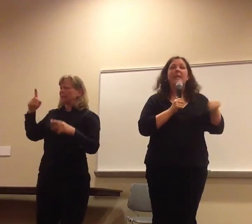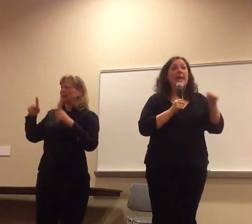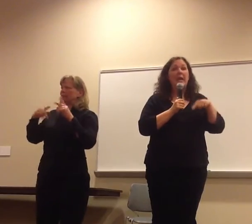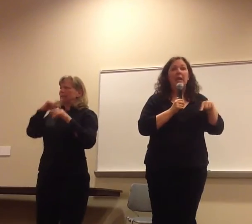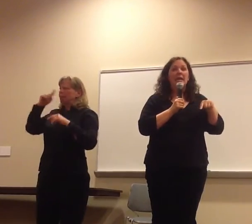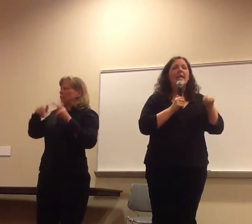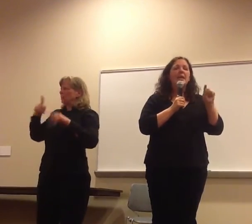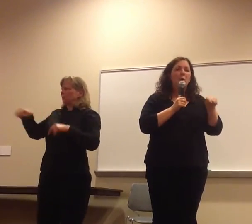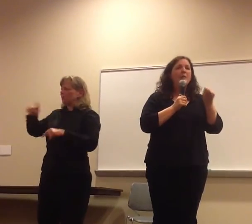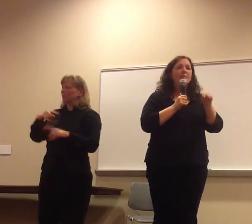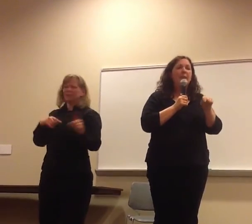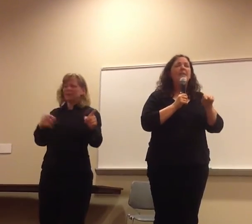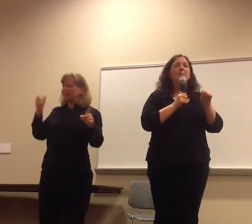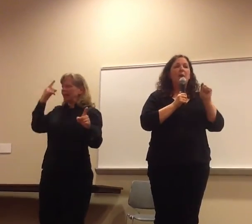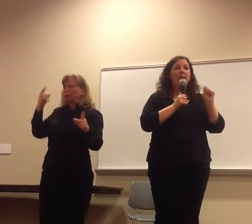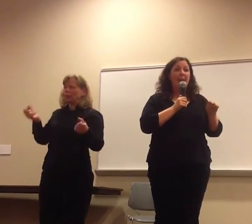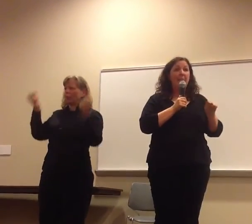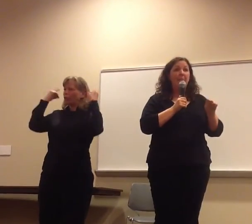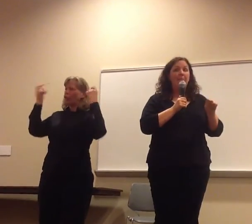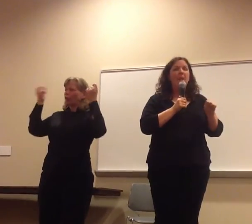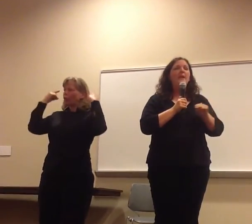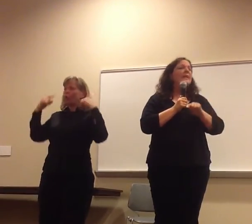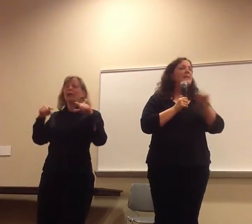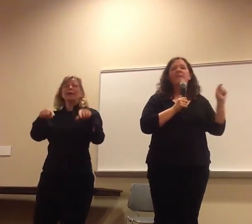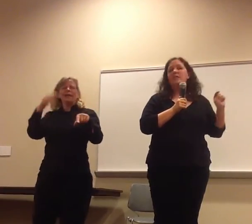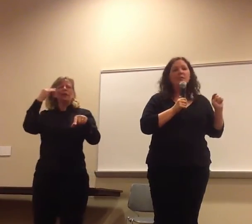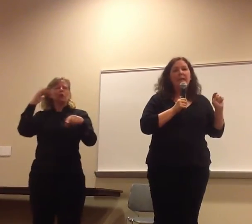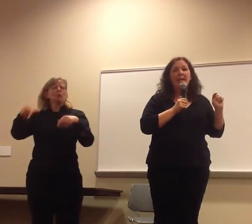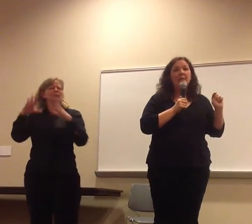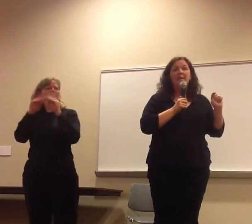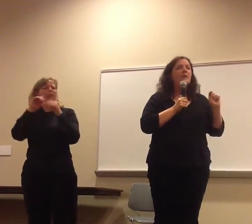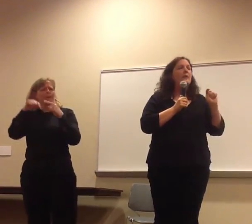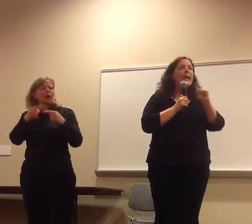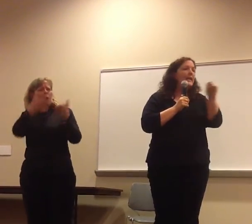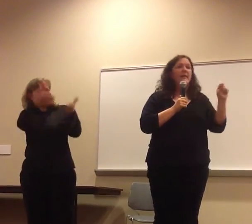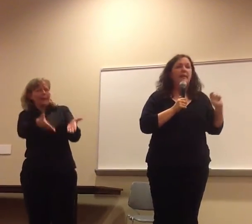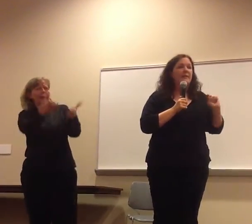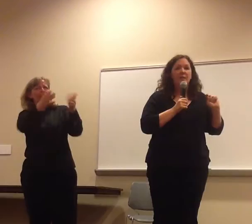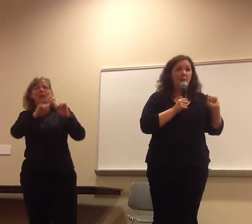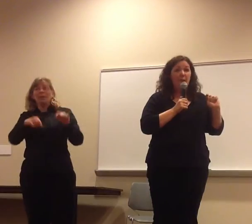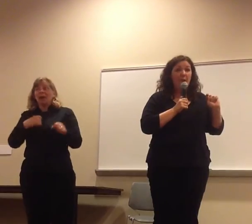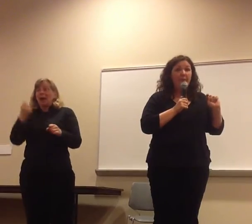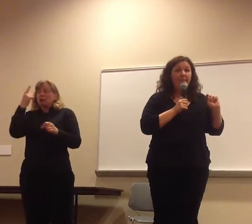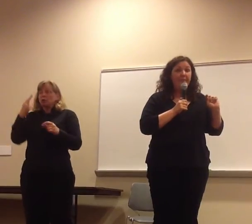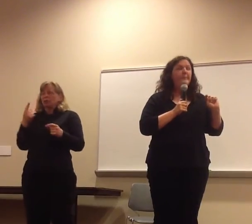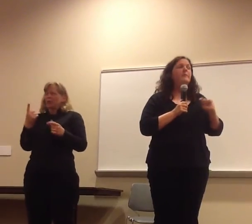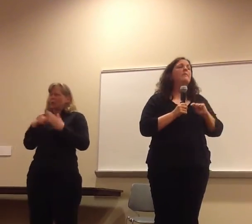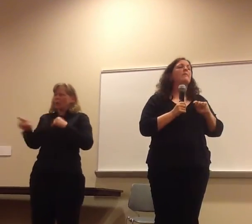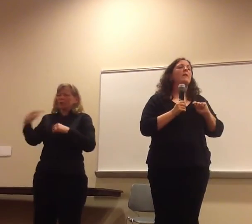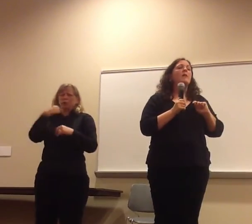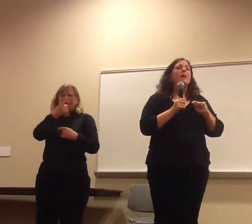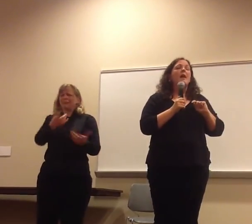this meeting. He knows this meeting is about him. He doesn't understand anything that's going on.